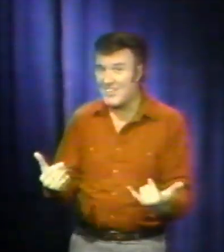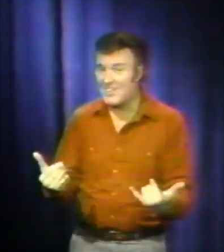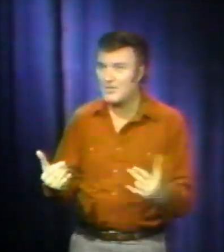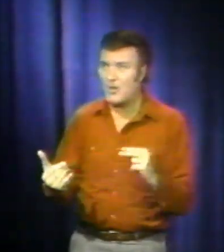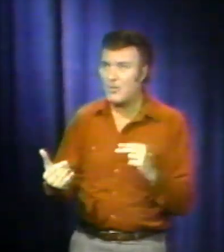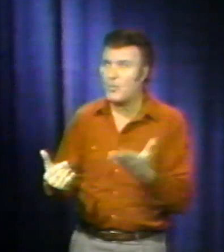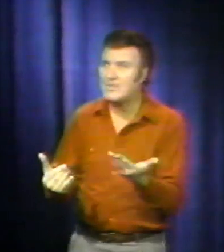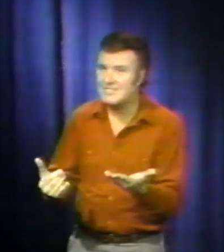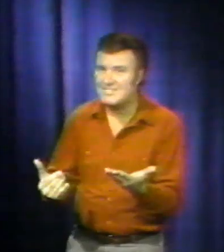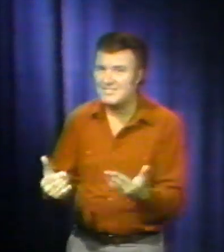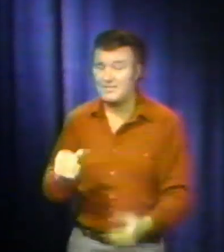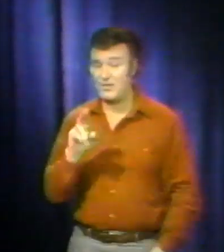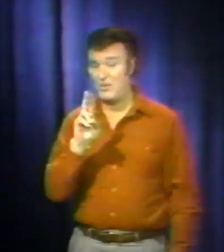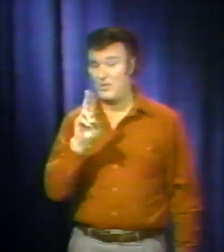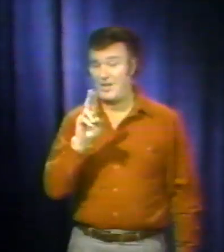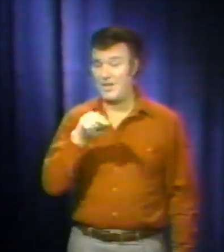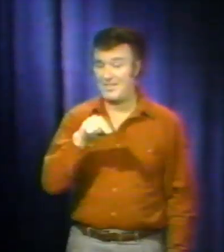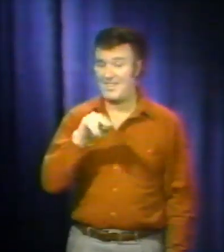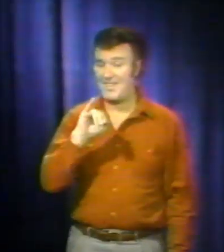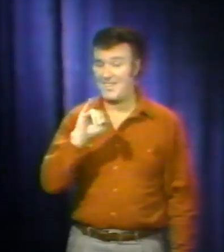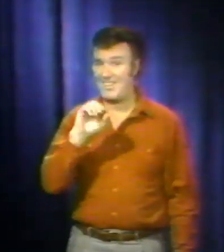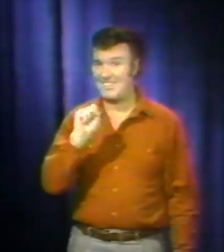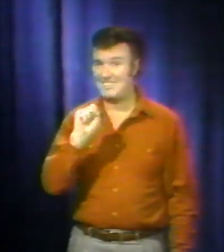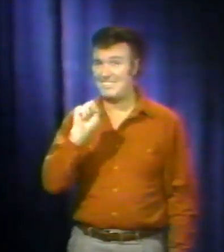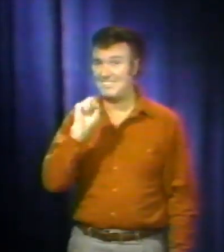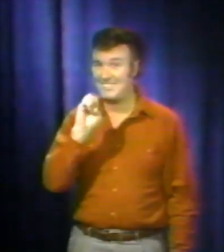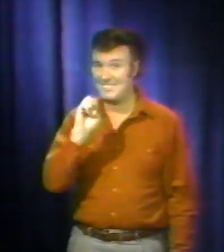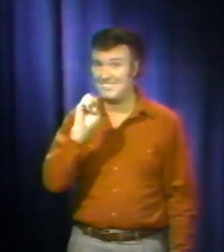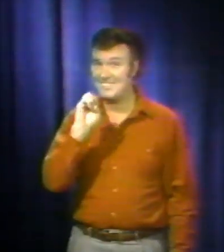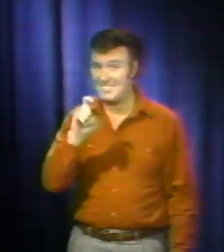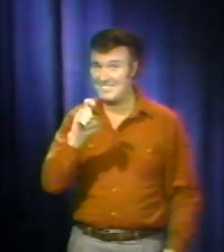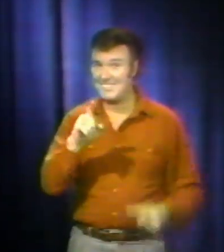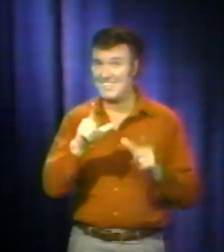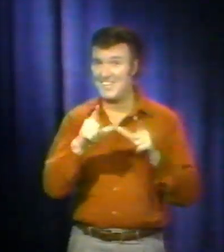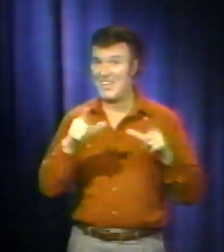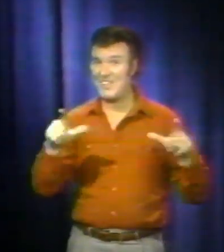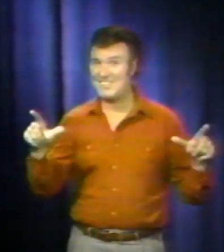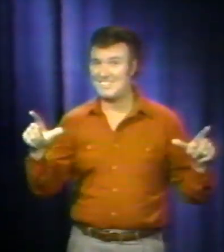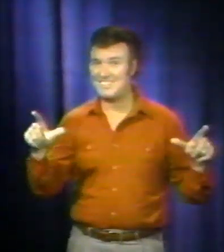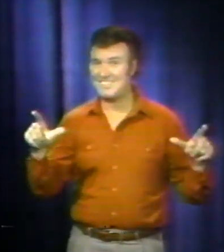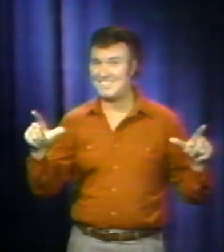"No, what?" I asked. "Unisex language."